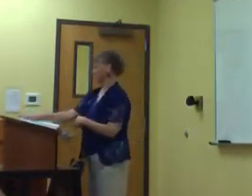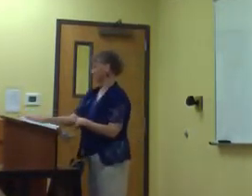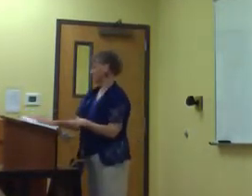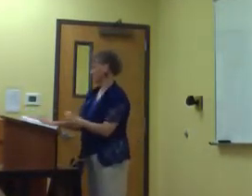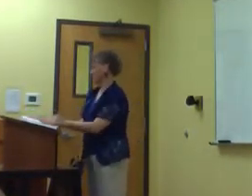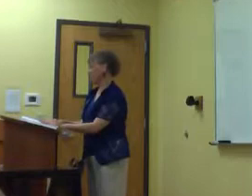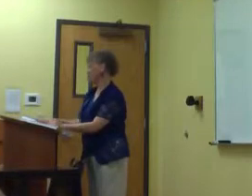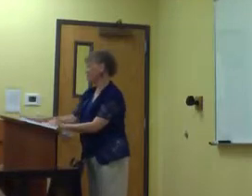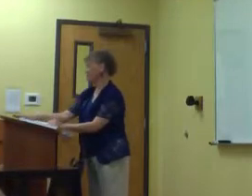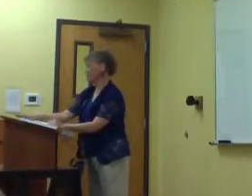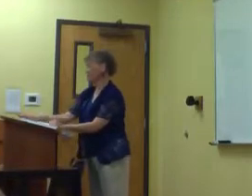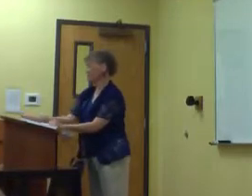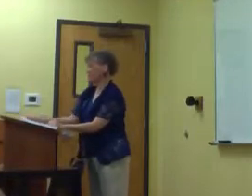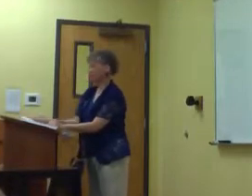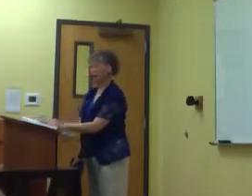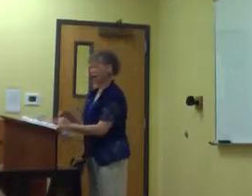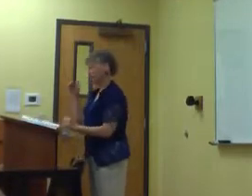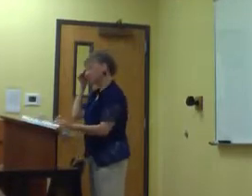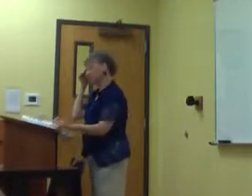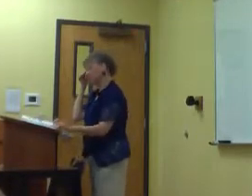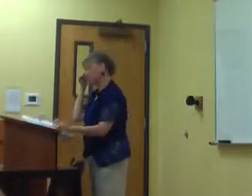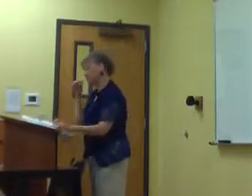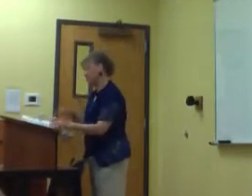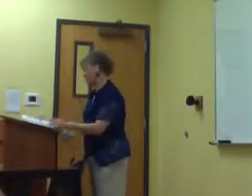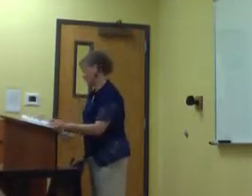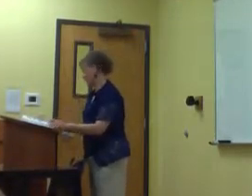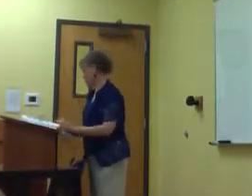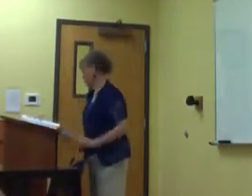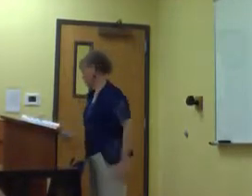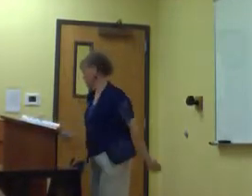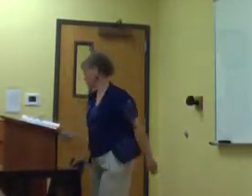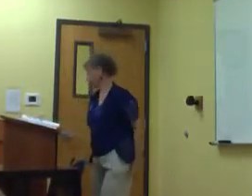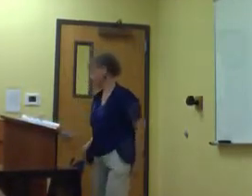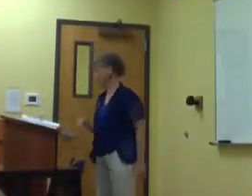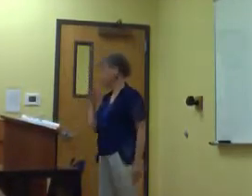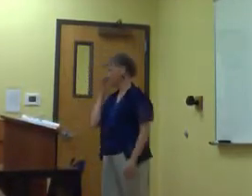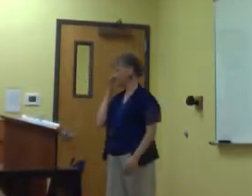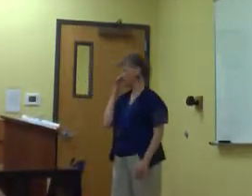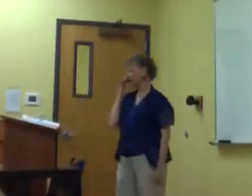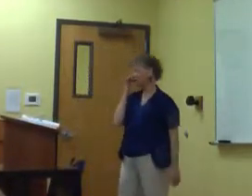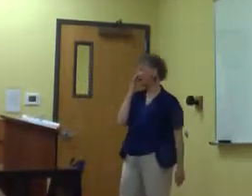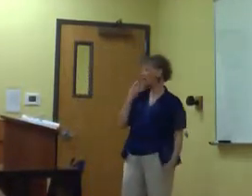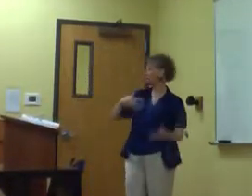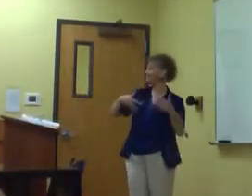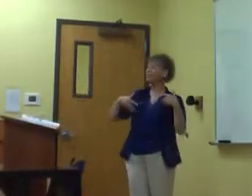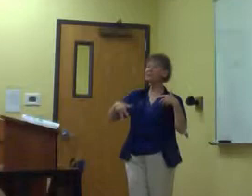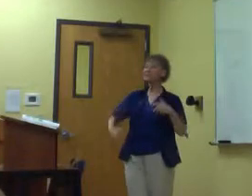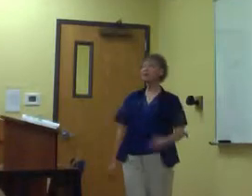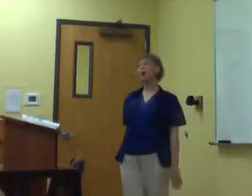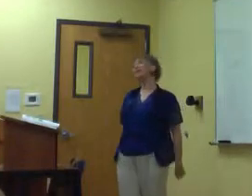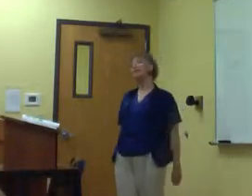We don't have nearly as much vocab to do today. On Tuesday. All right. Some of this you already know